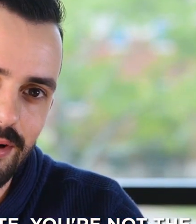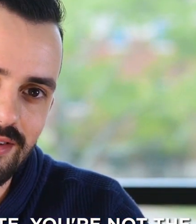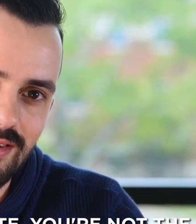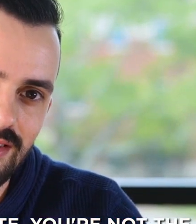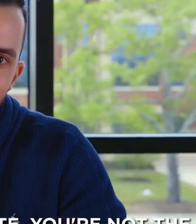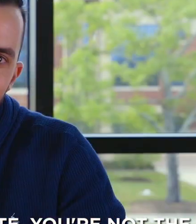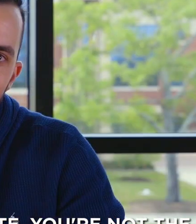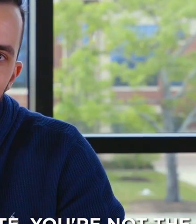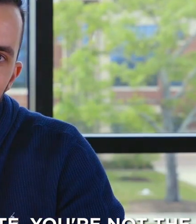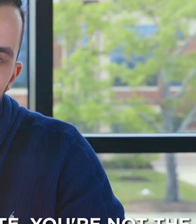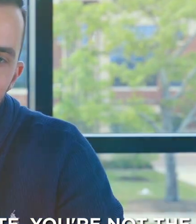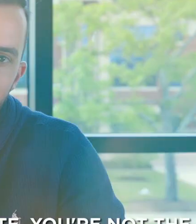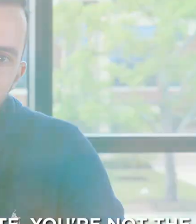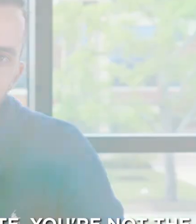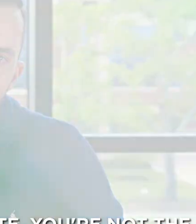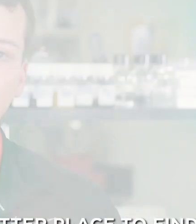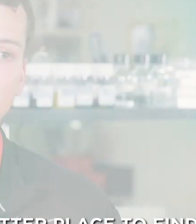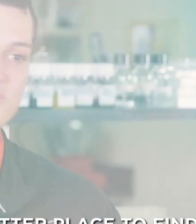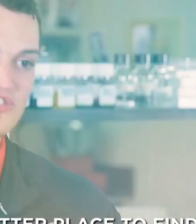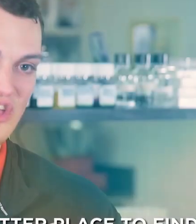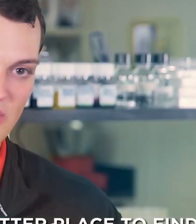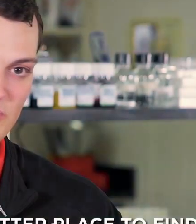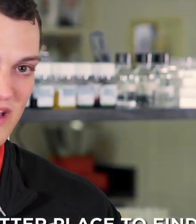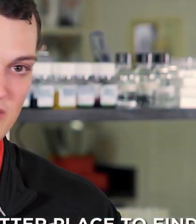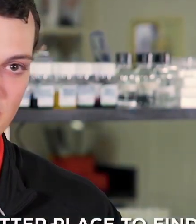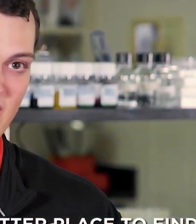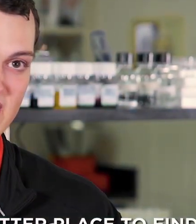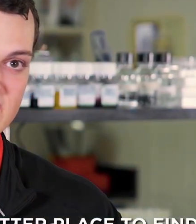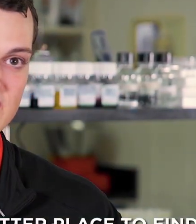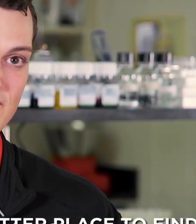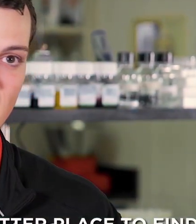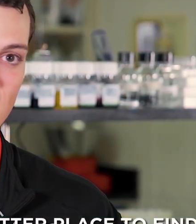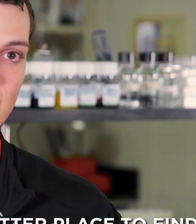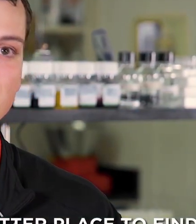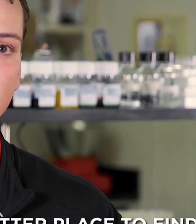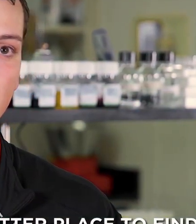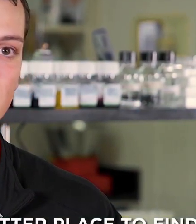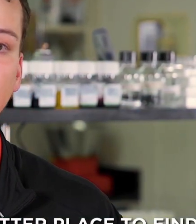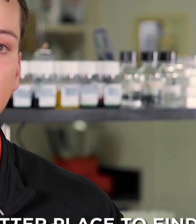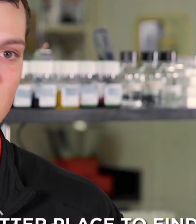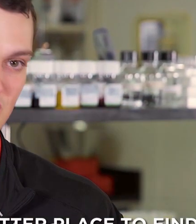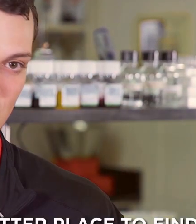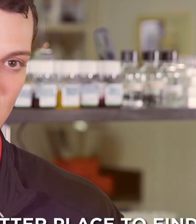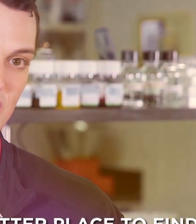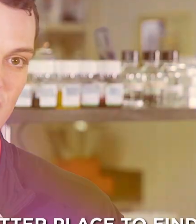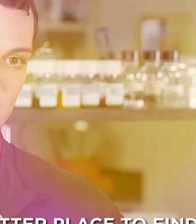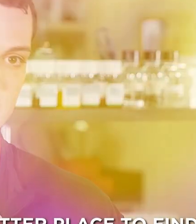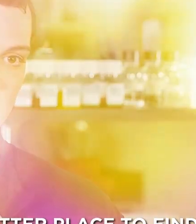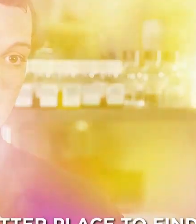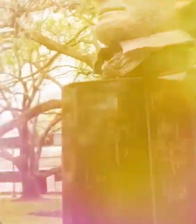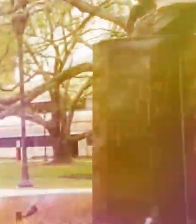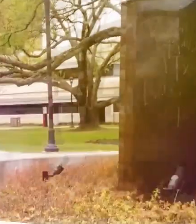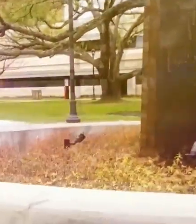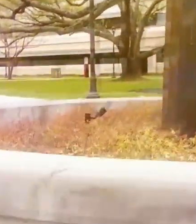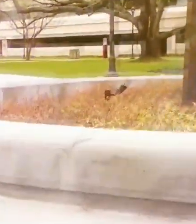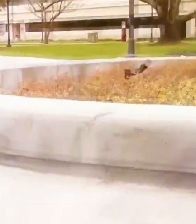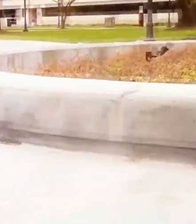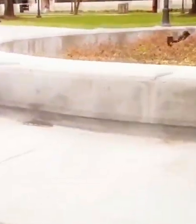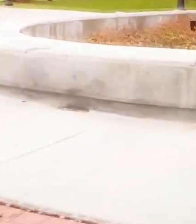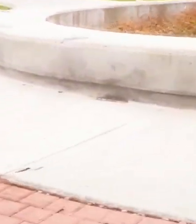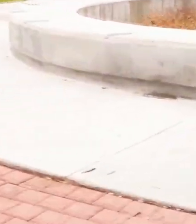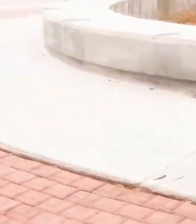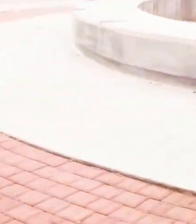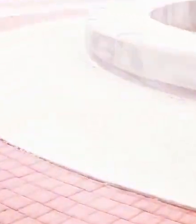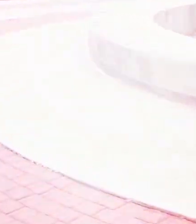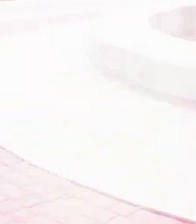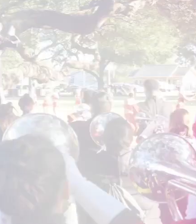not the same freshman that entered. And there is no better place to find opportunity than Lamar University.